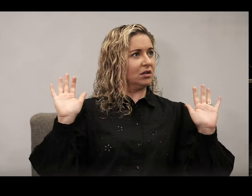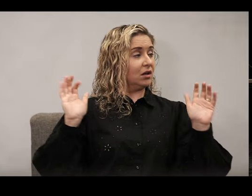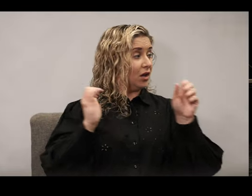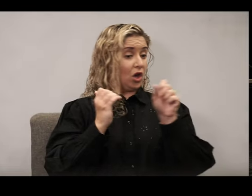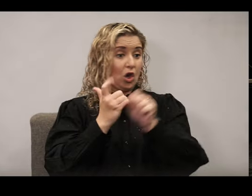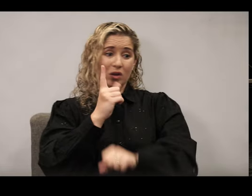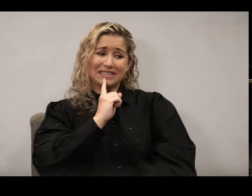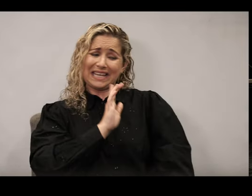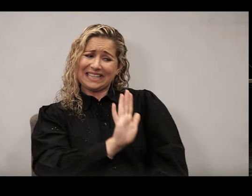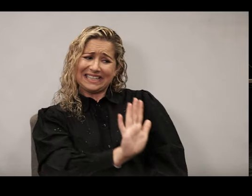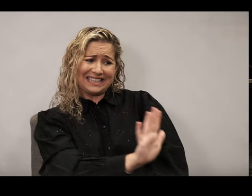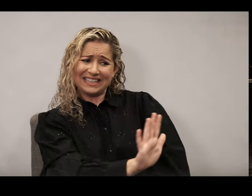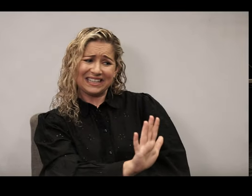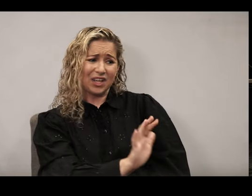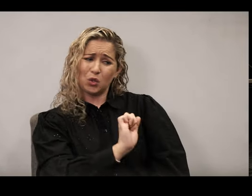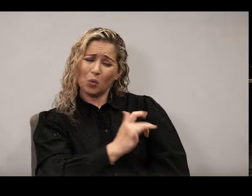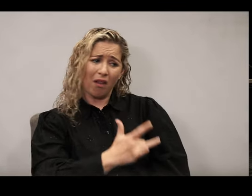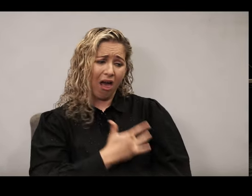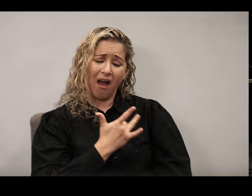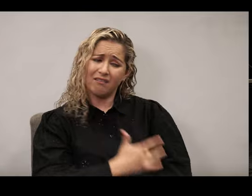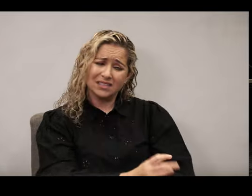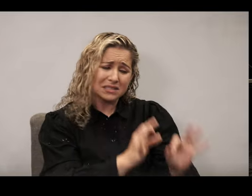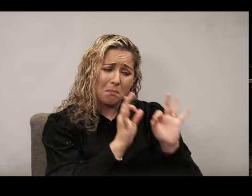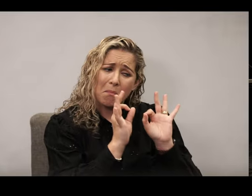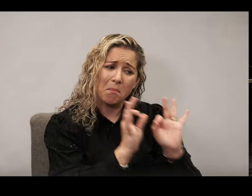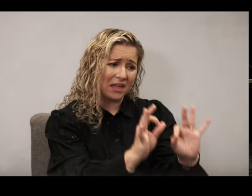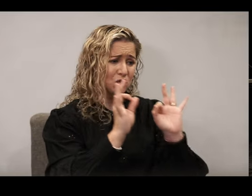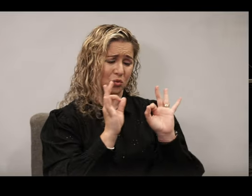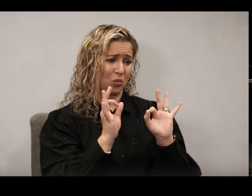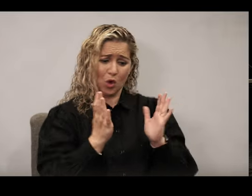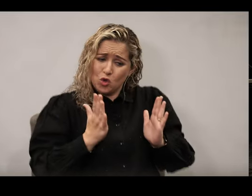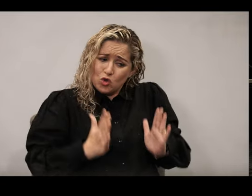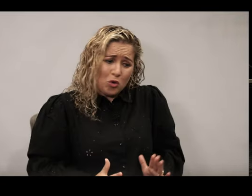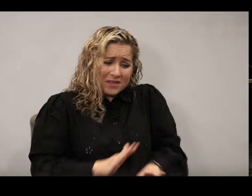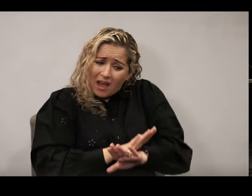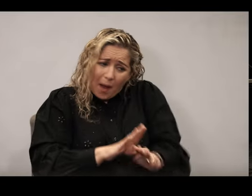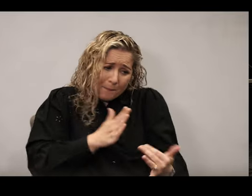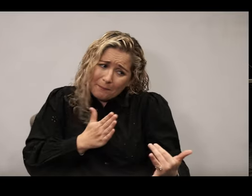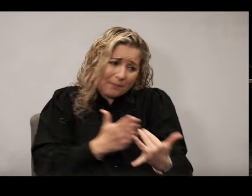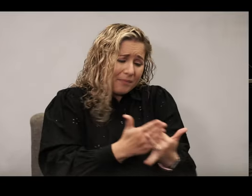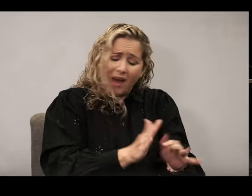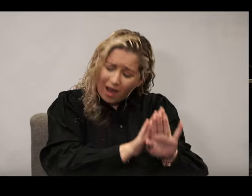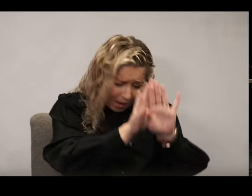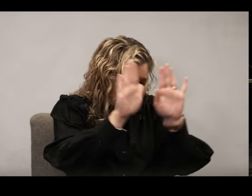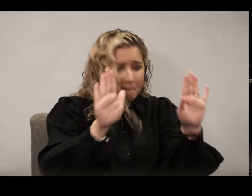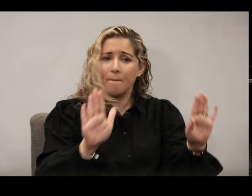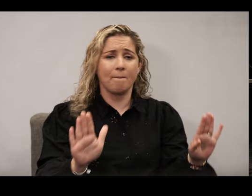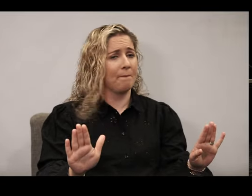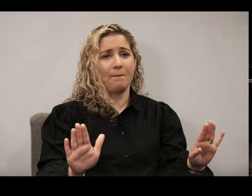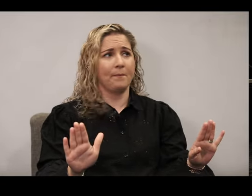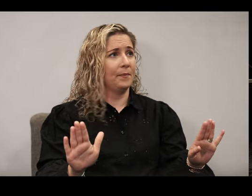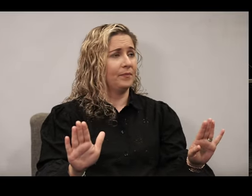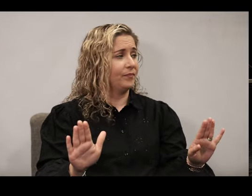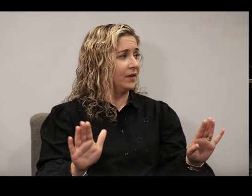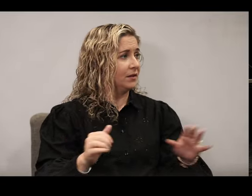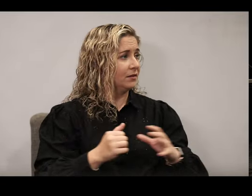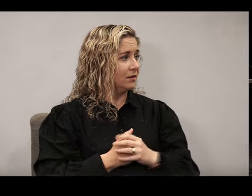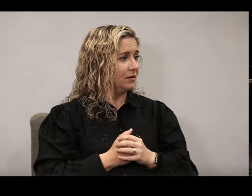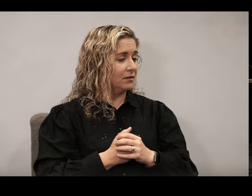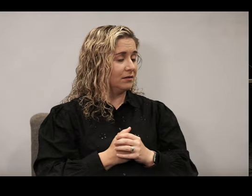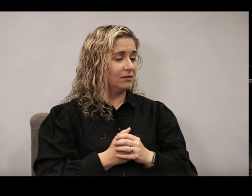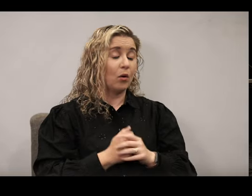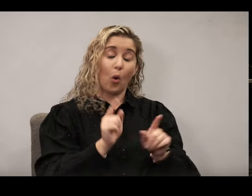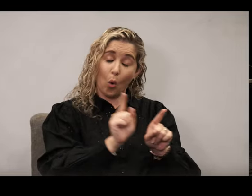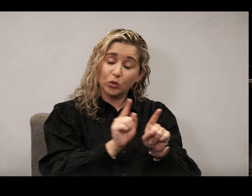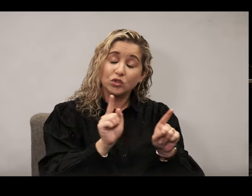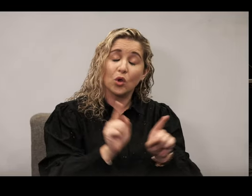and not to be taken even by us because we're created in the image of God, restraint is removed. And the other side of the equation